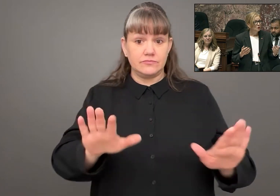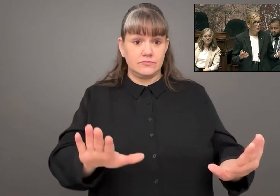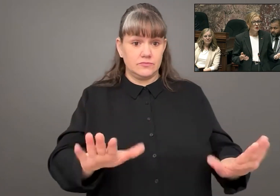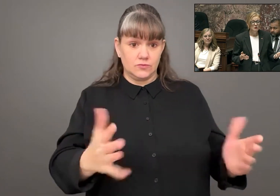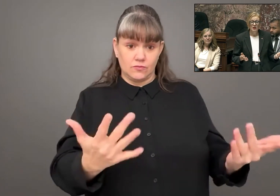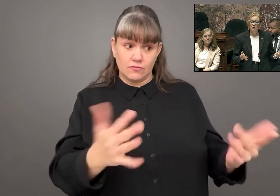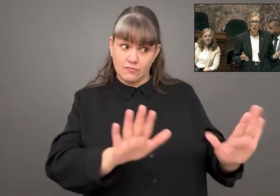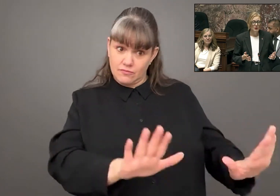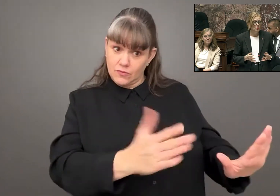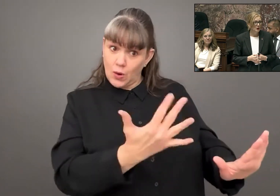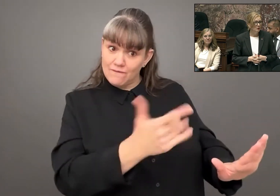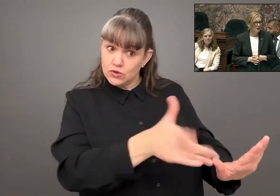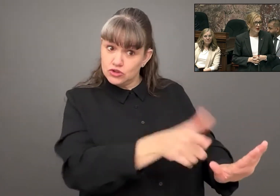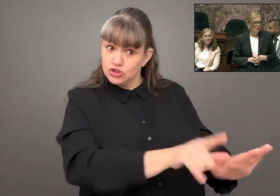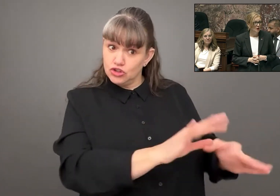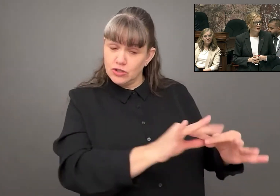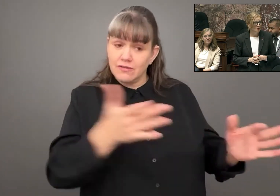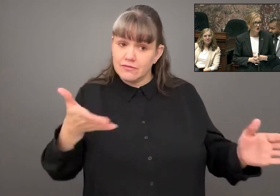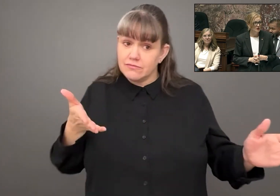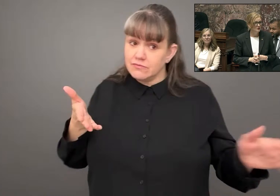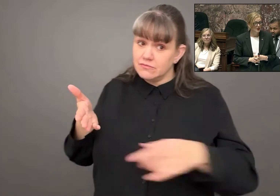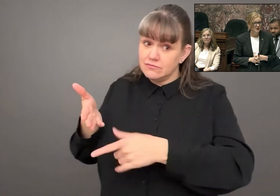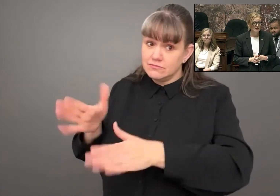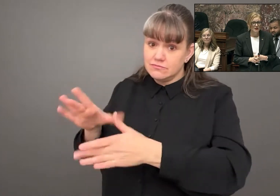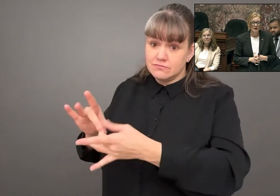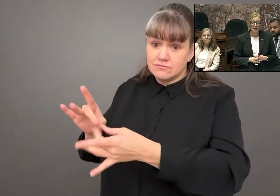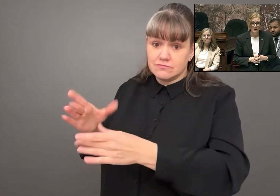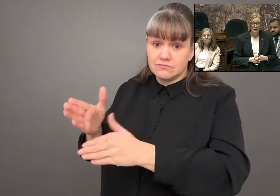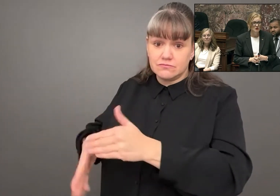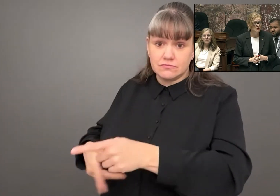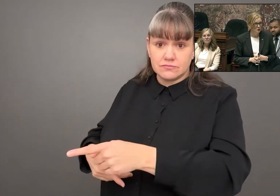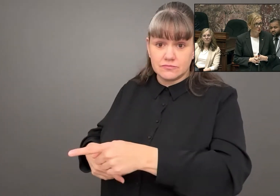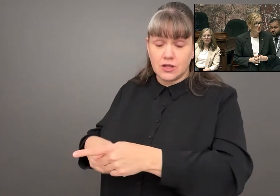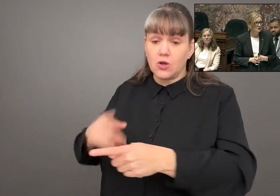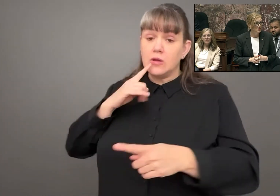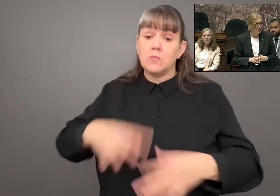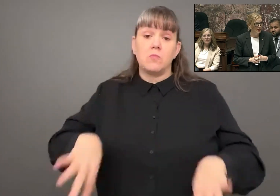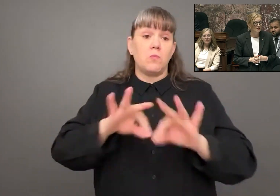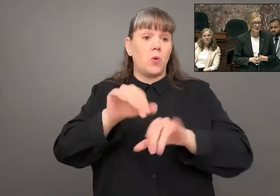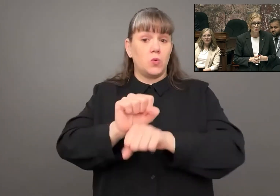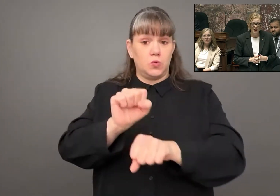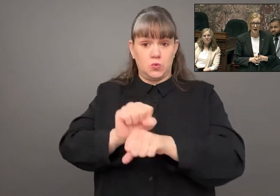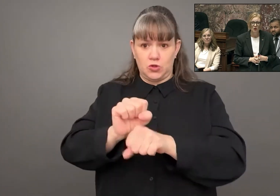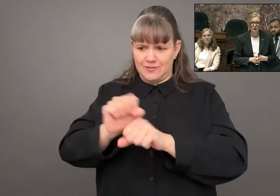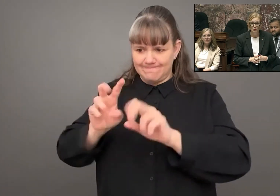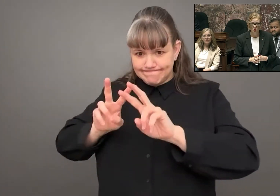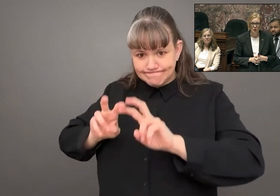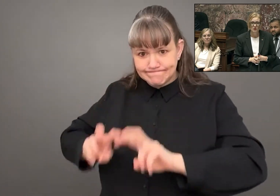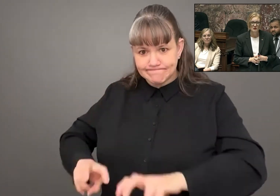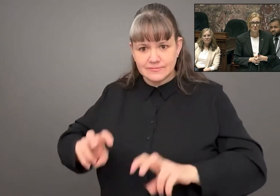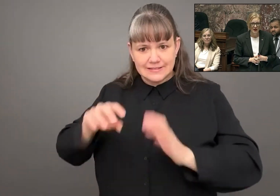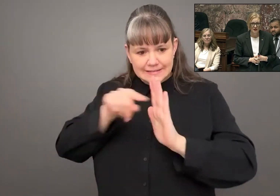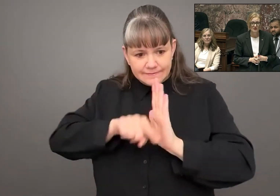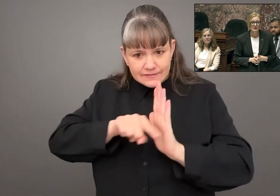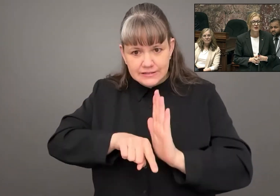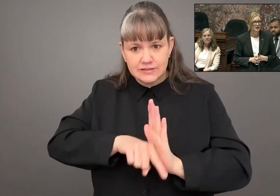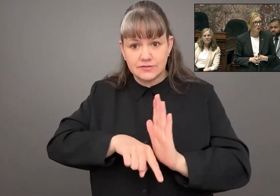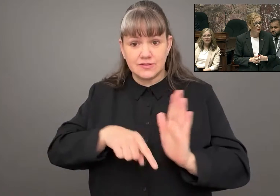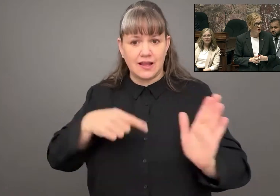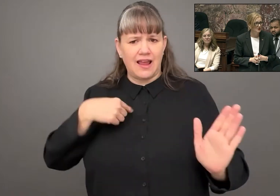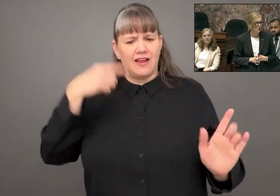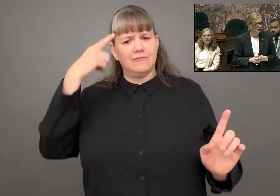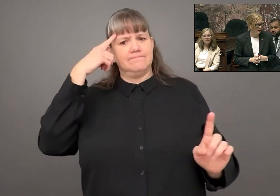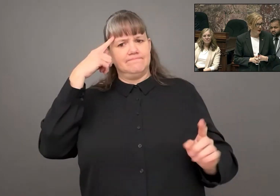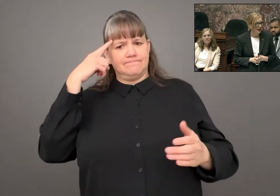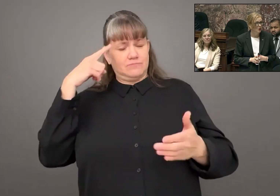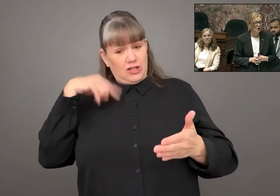Minister. We are doing important work right now on the question of deficit, and I am determined to get us back on the road to balance. That